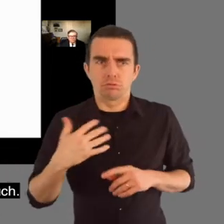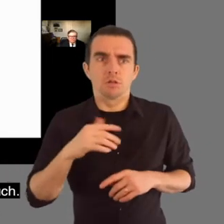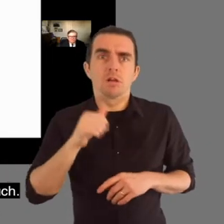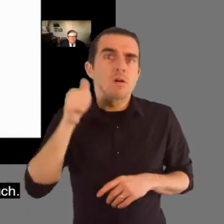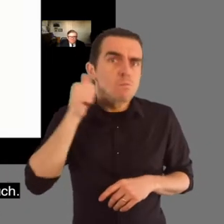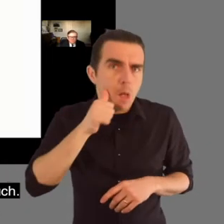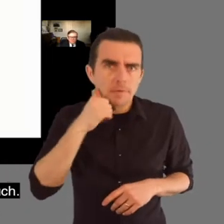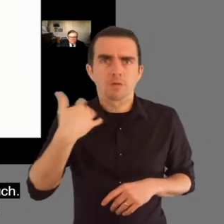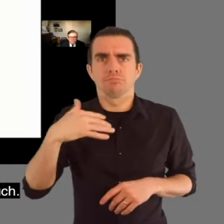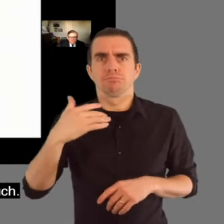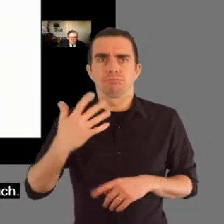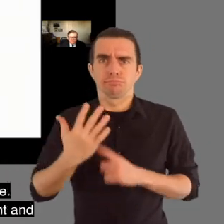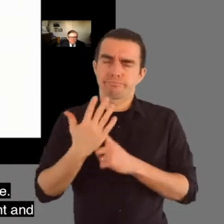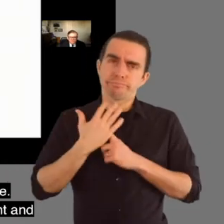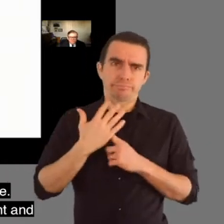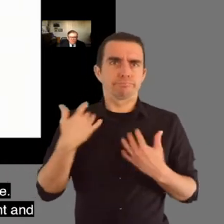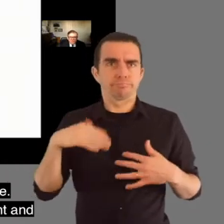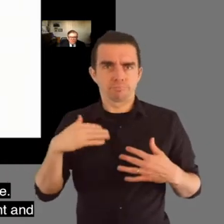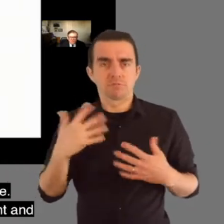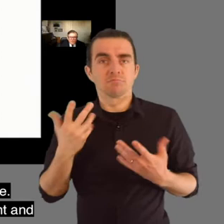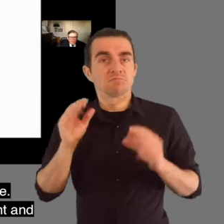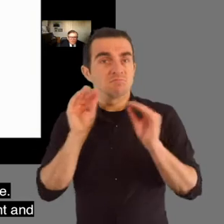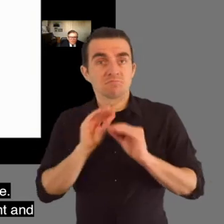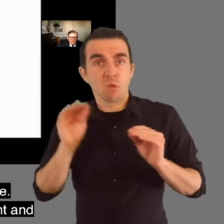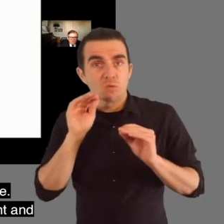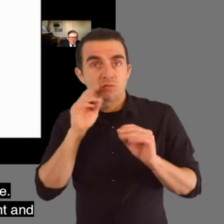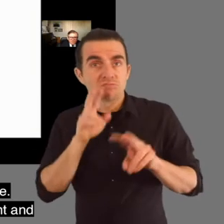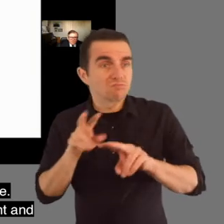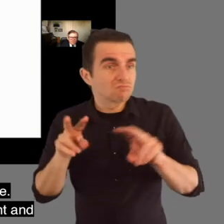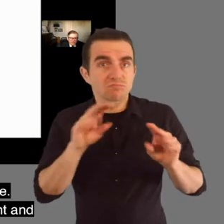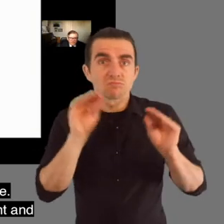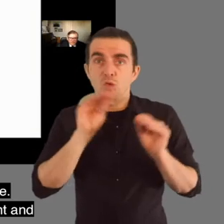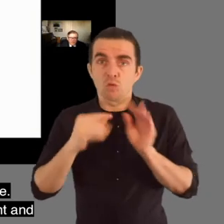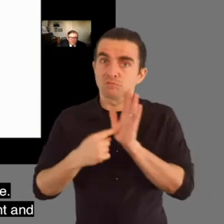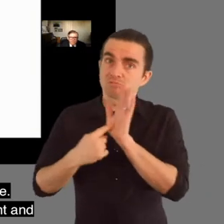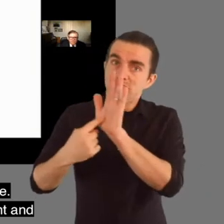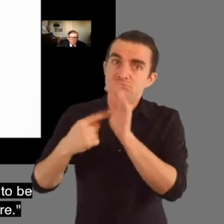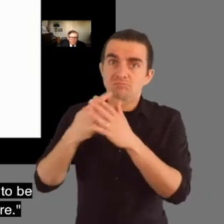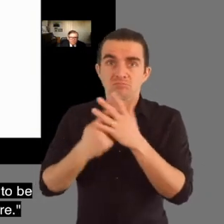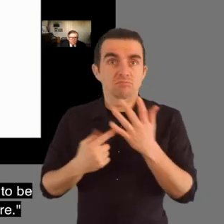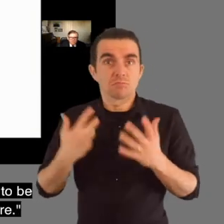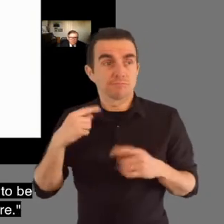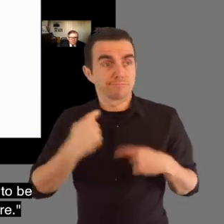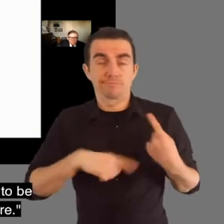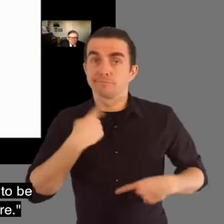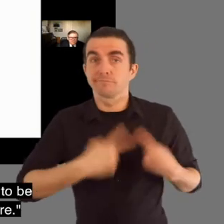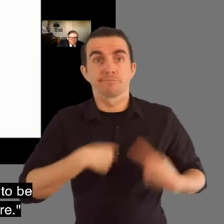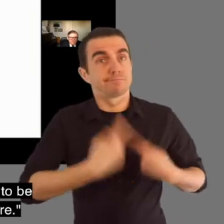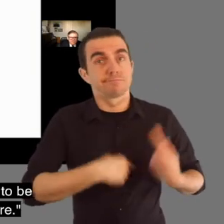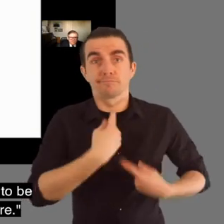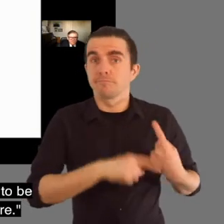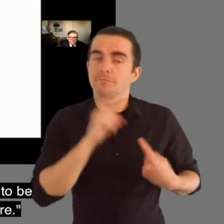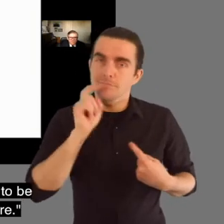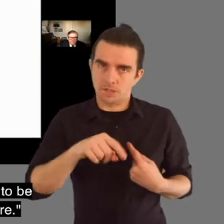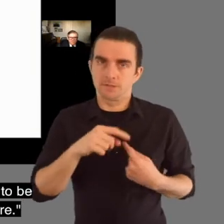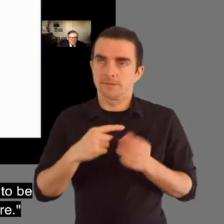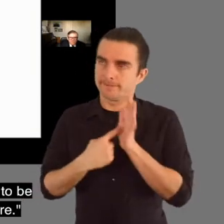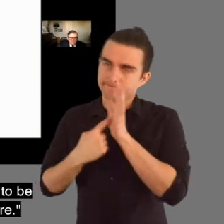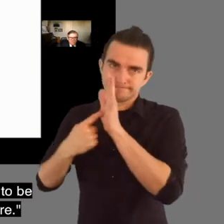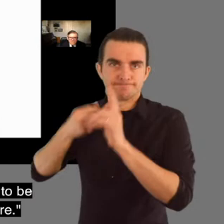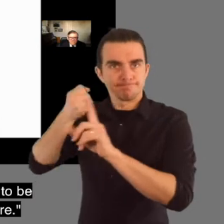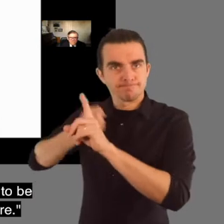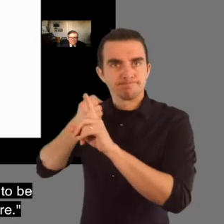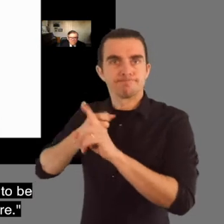much. Women with disabilities will perhaps be even worse. Without data and without intent and without political will, it's going to be